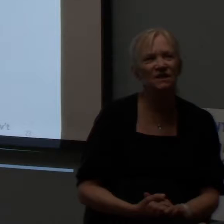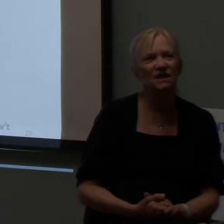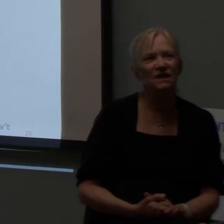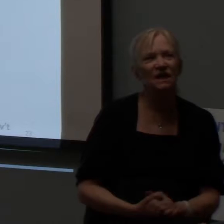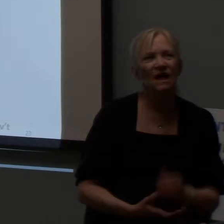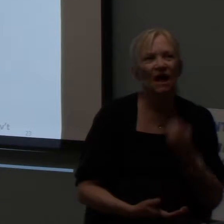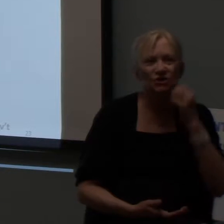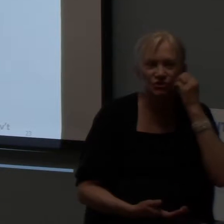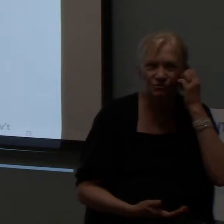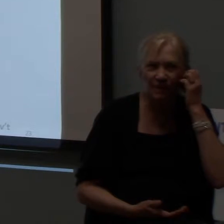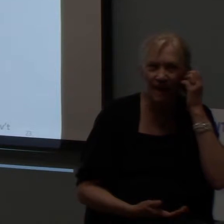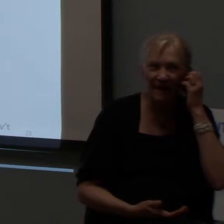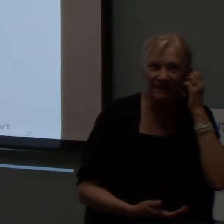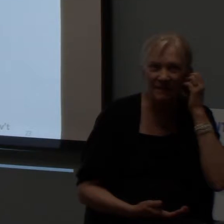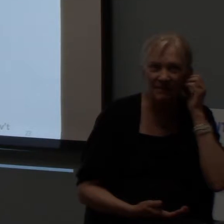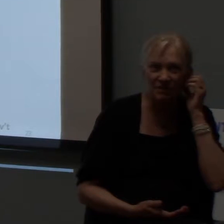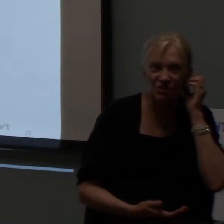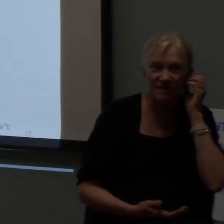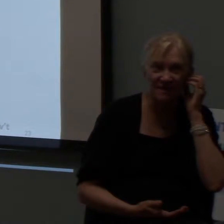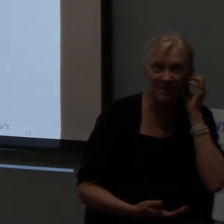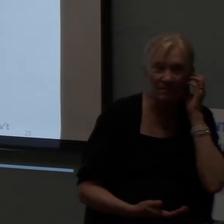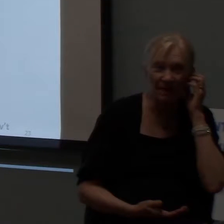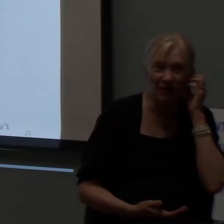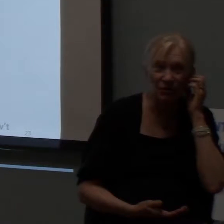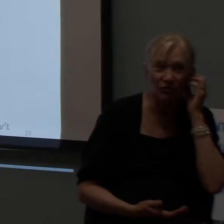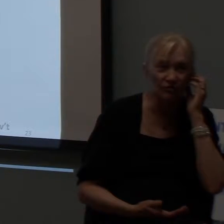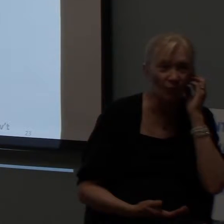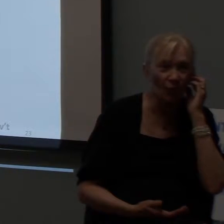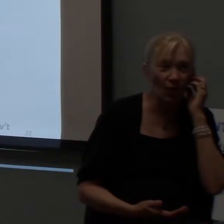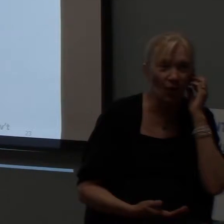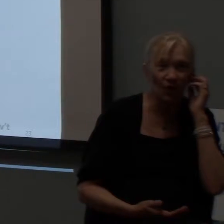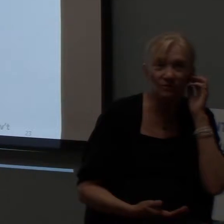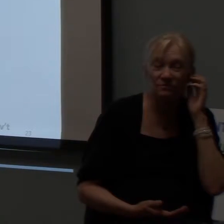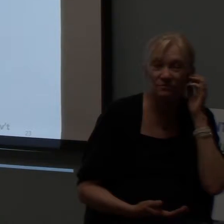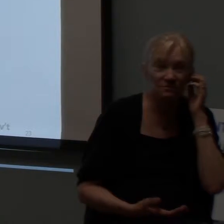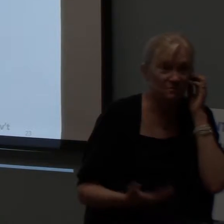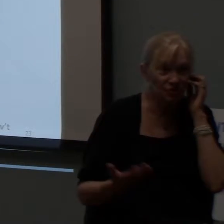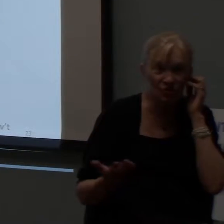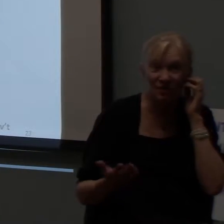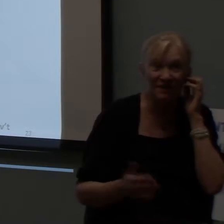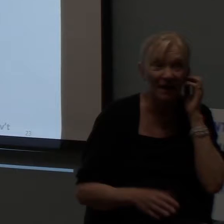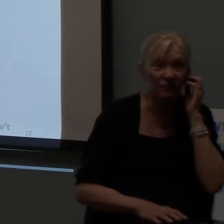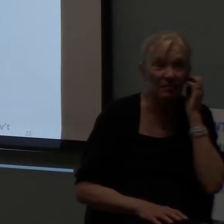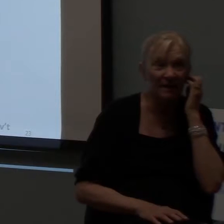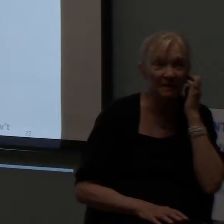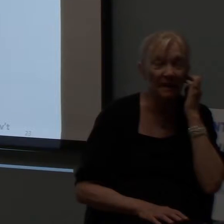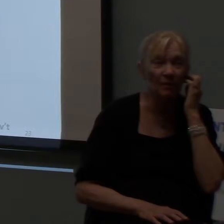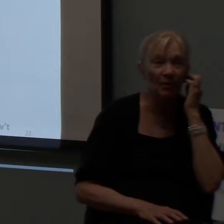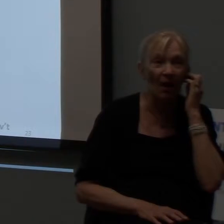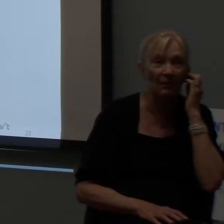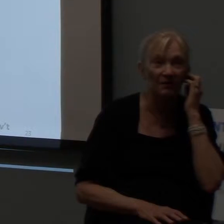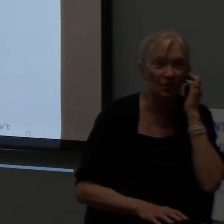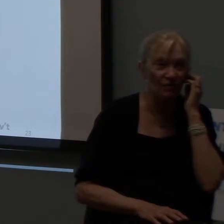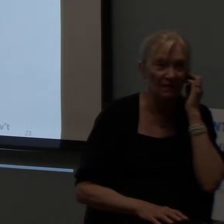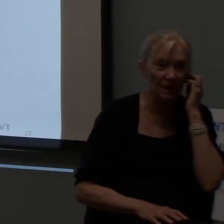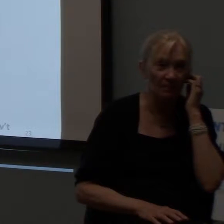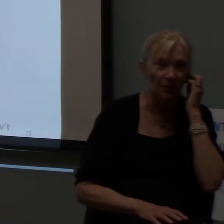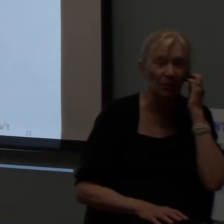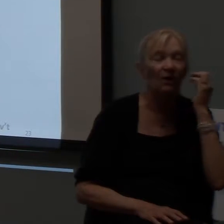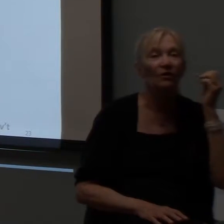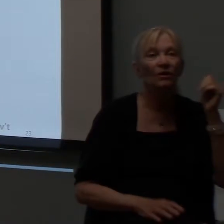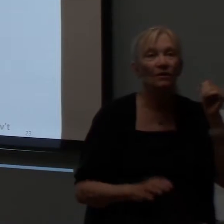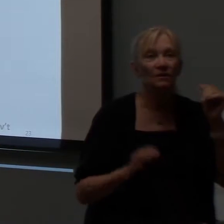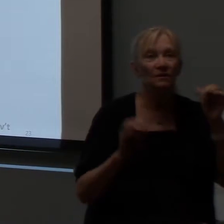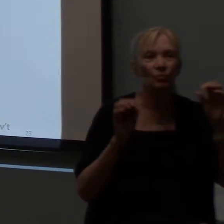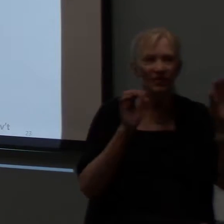voters to elect the commission? Is it better for good government? I mean, we already know the